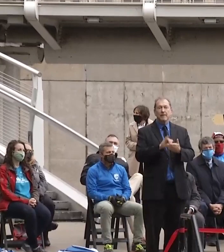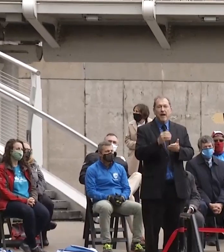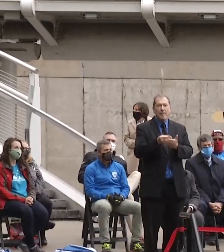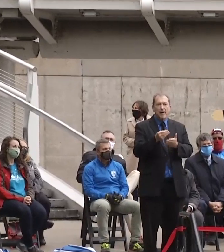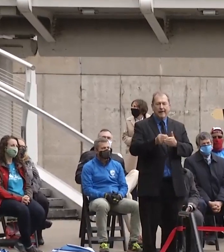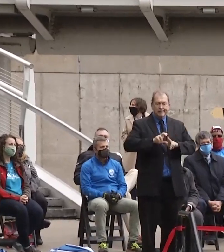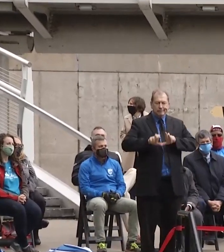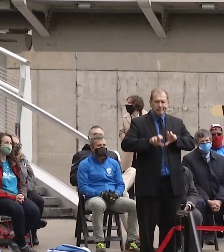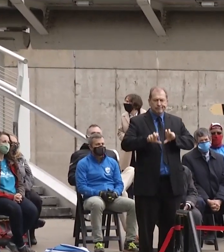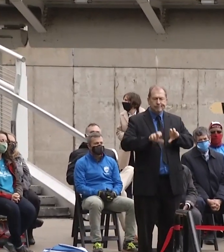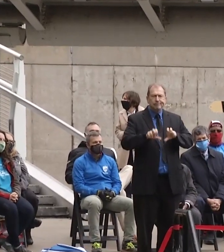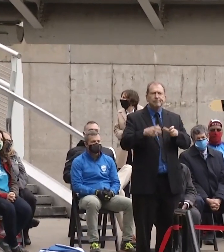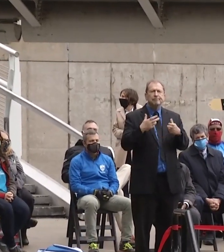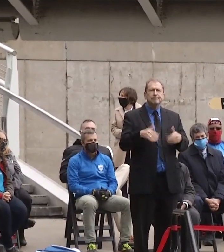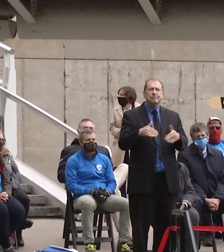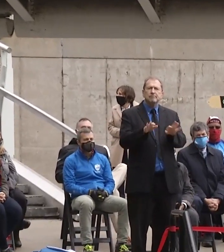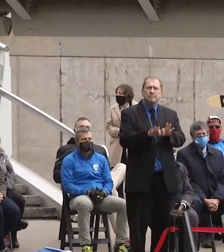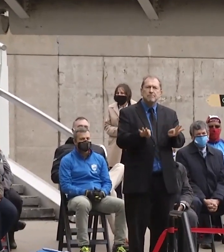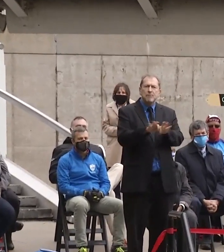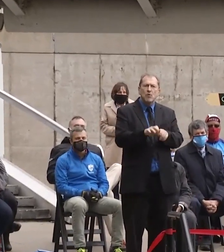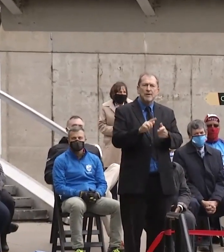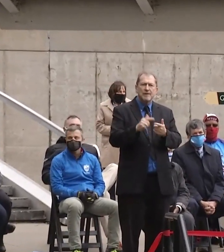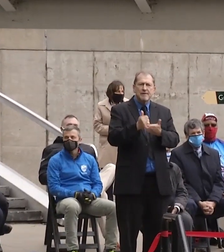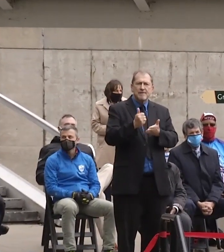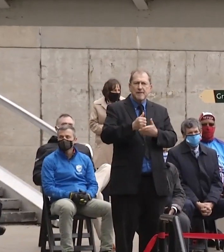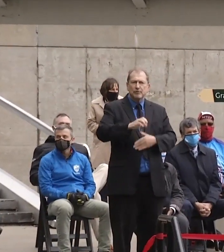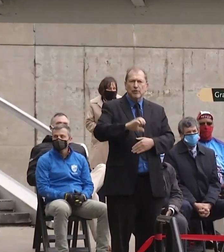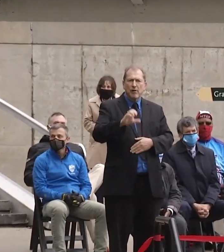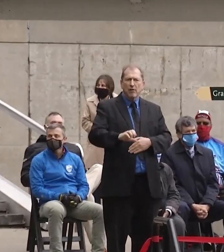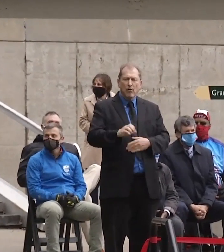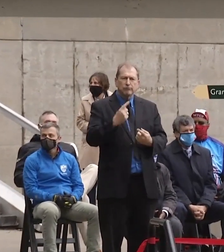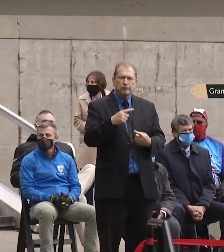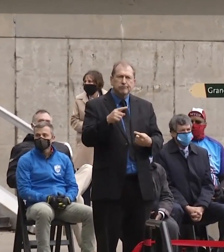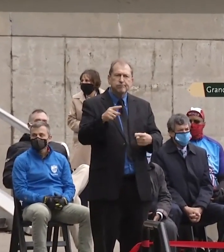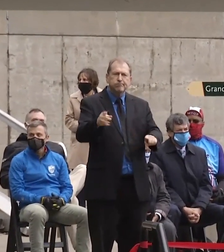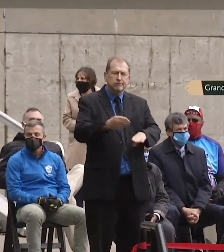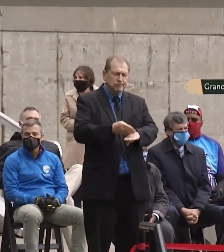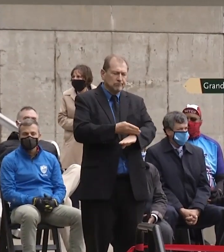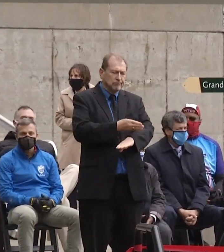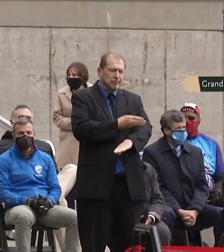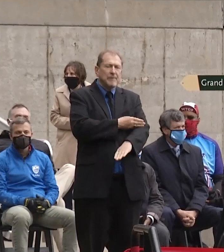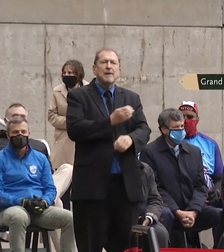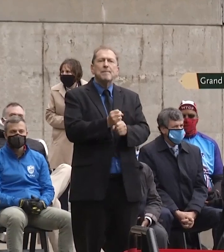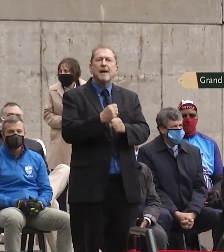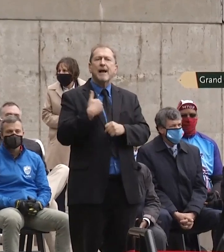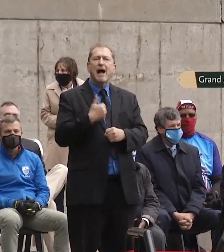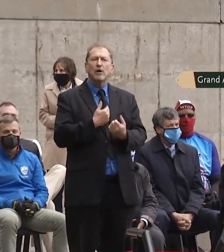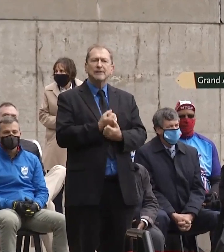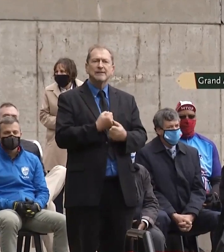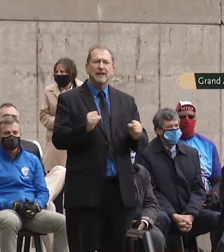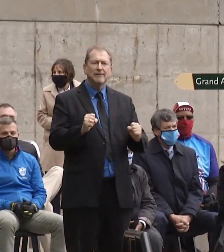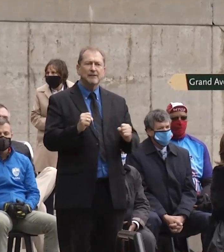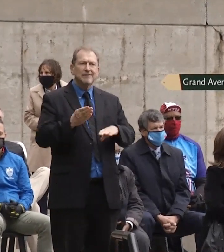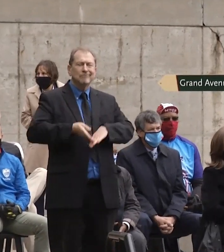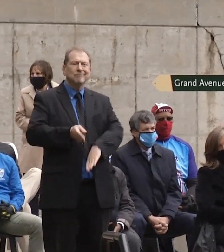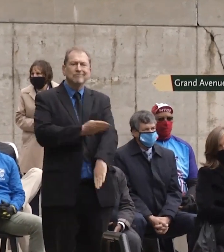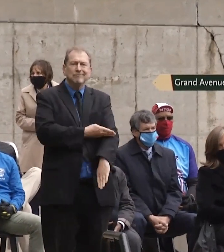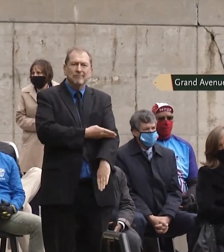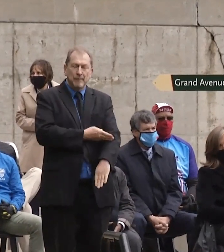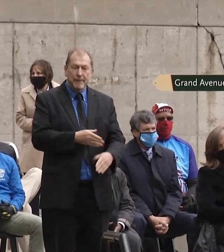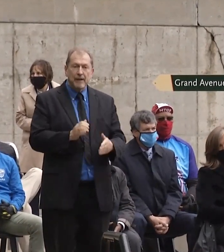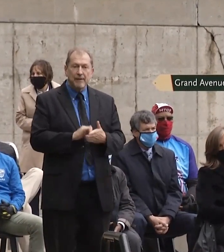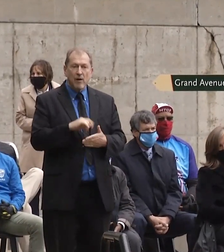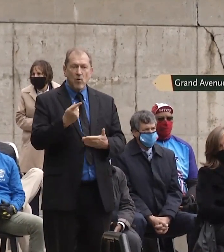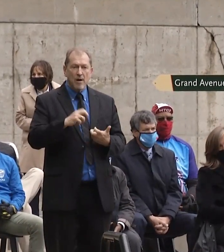legacy investment for the city of Chicago, infrastructure that's going to improve public safety dramatically. It was actually a solution to a problem